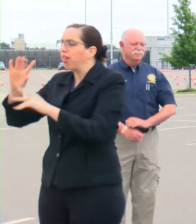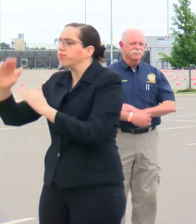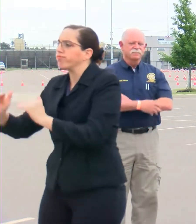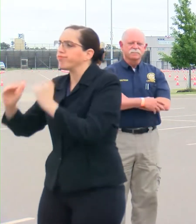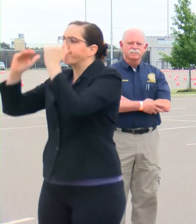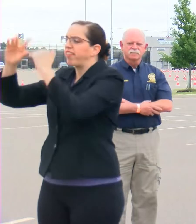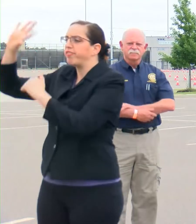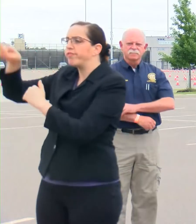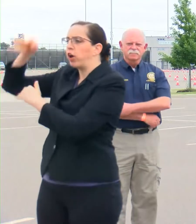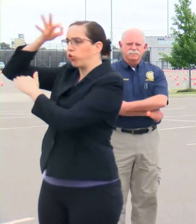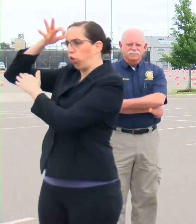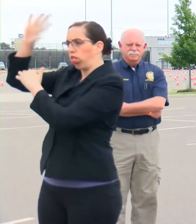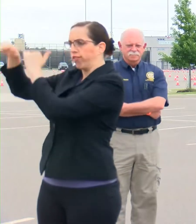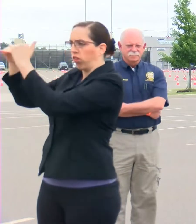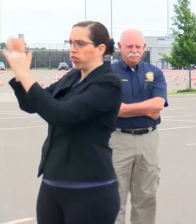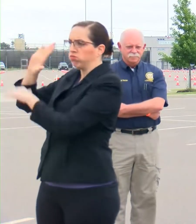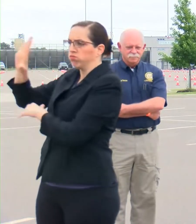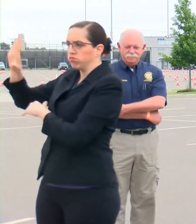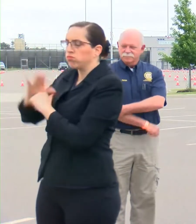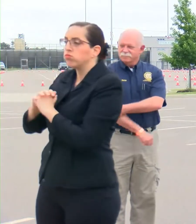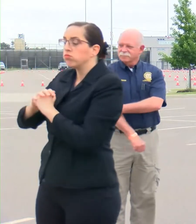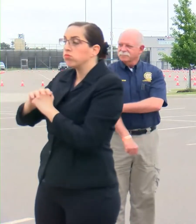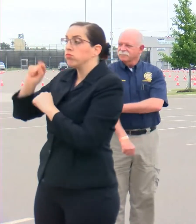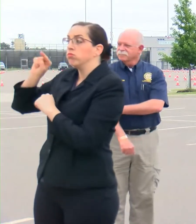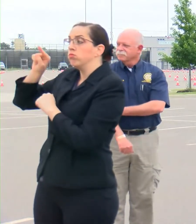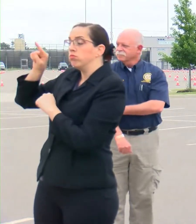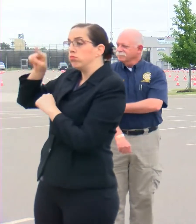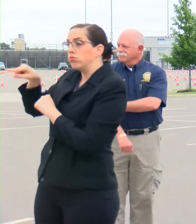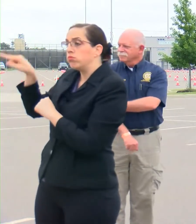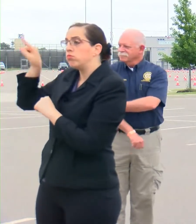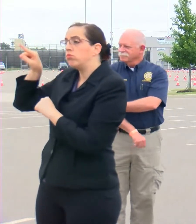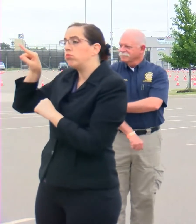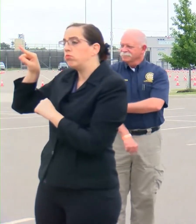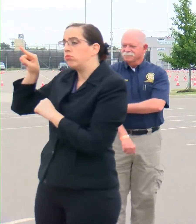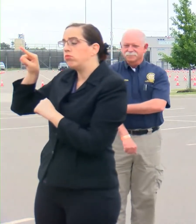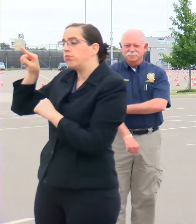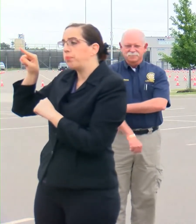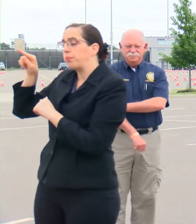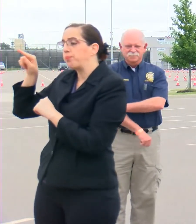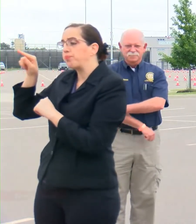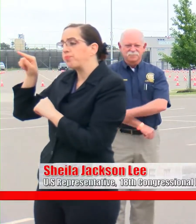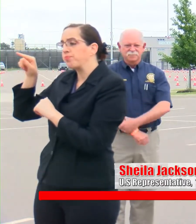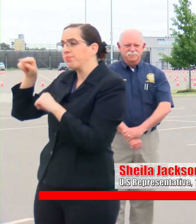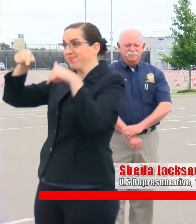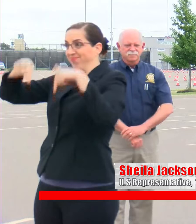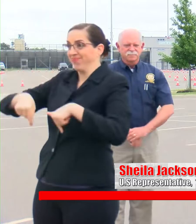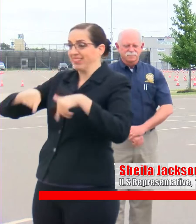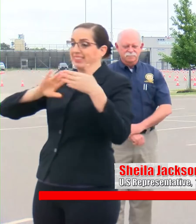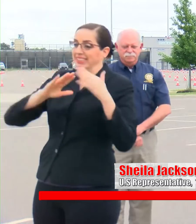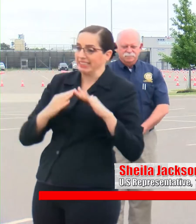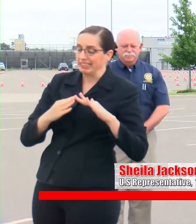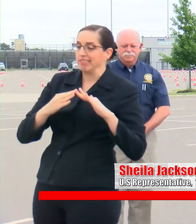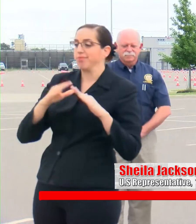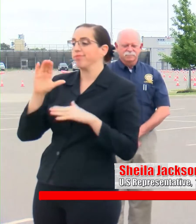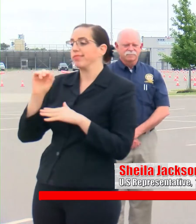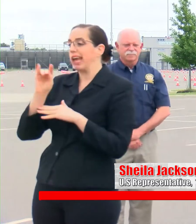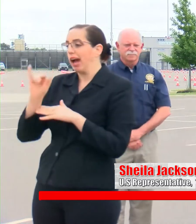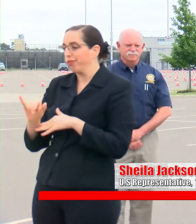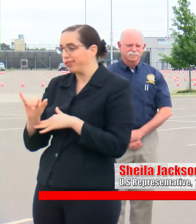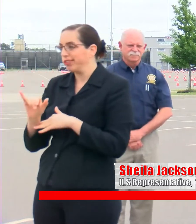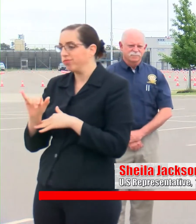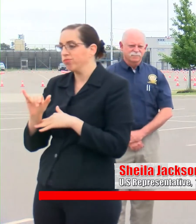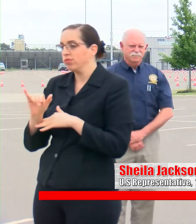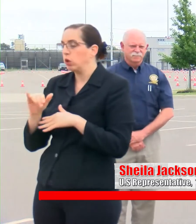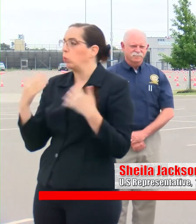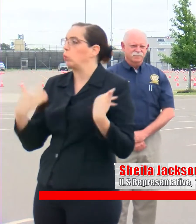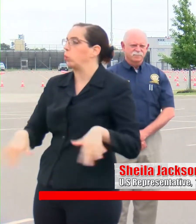level. From the federal level, this city, county are